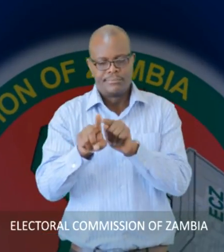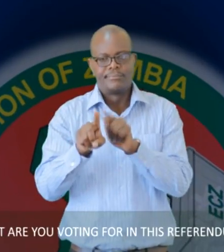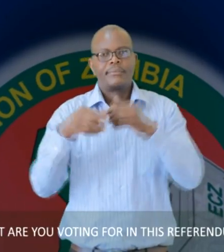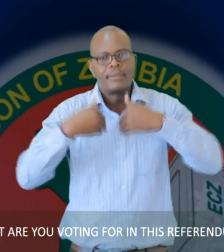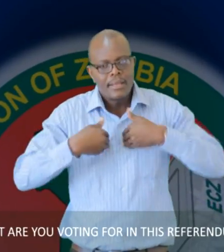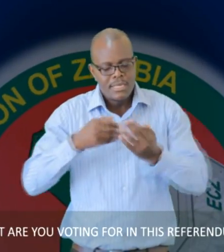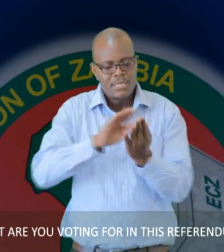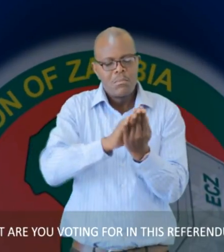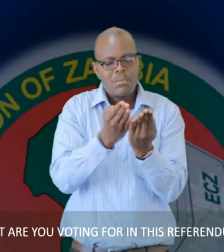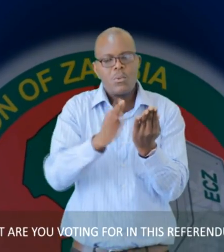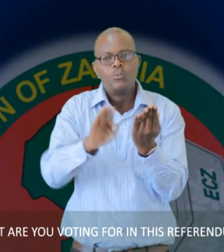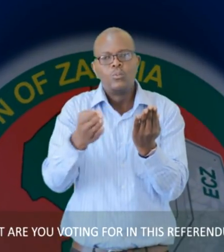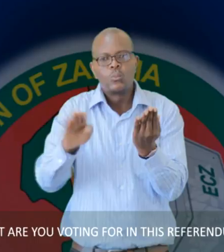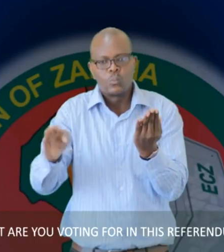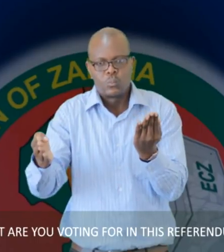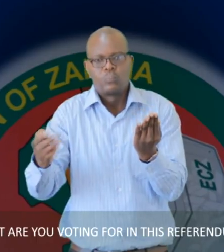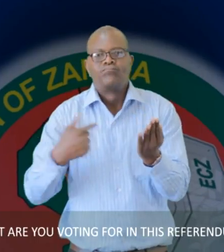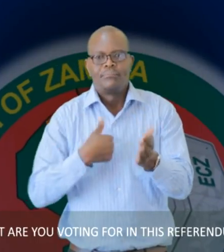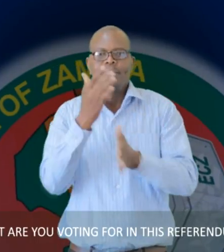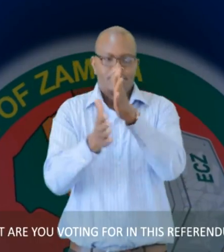What are you voting for in this referendum?